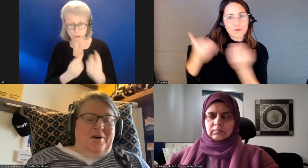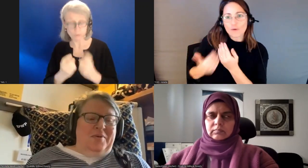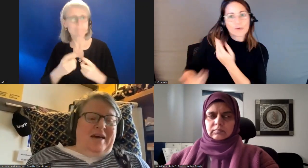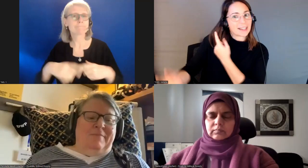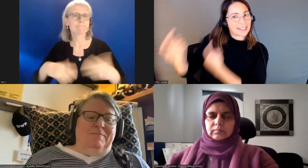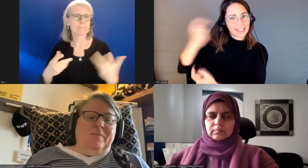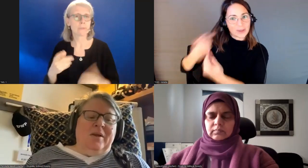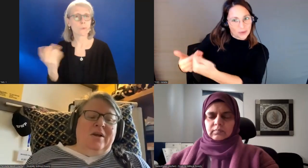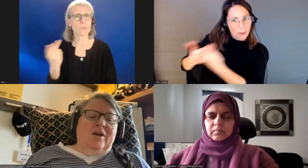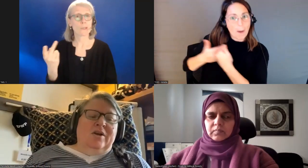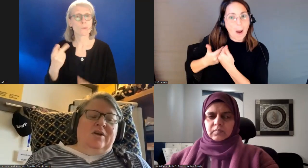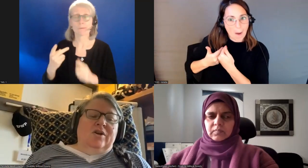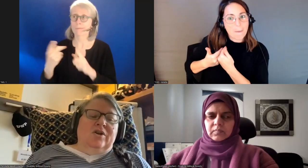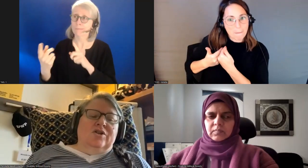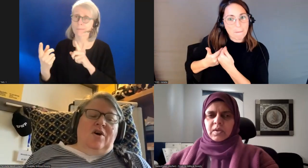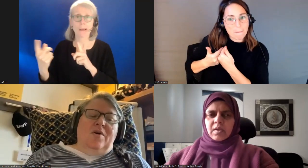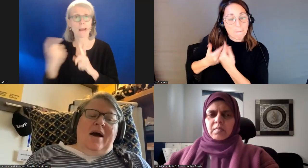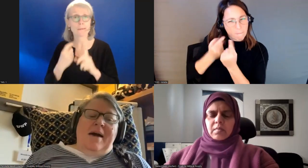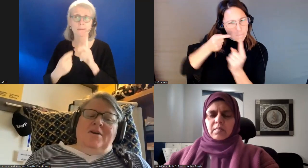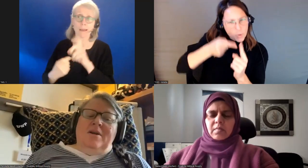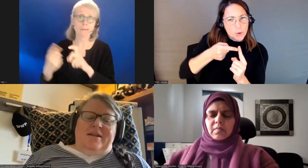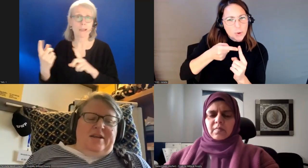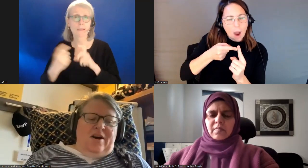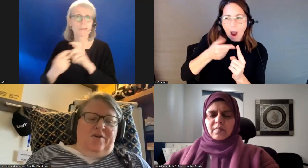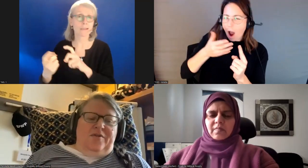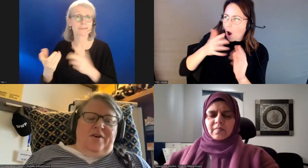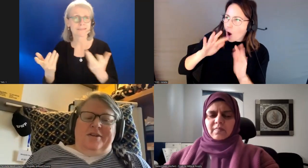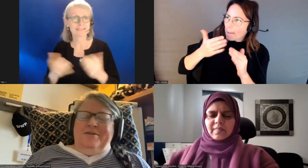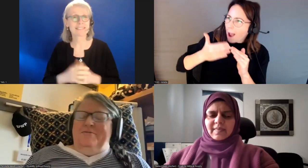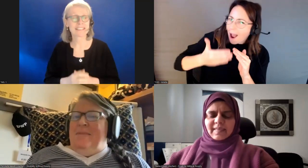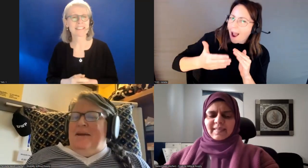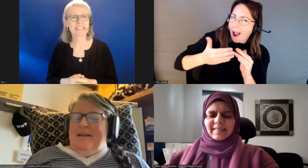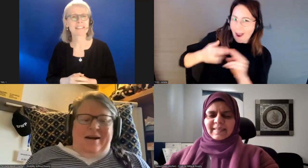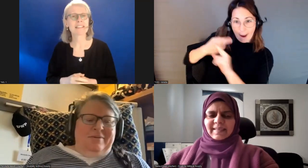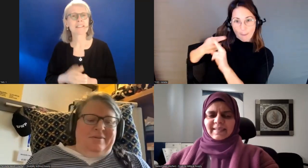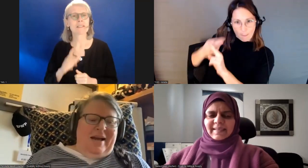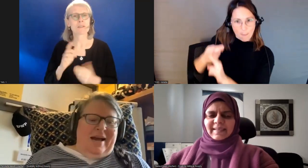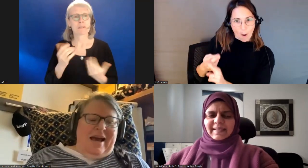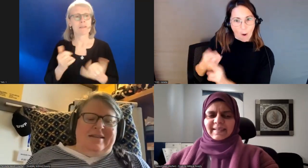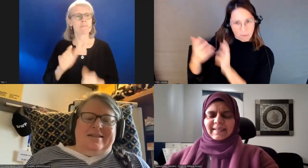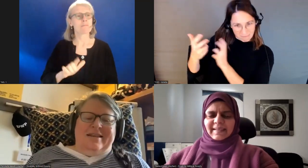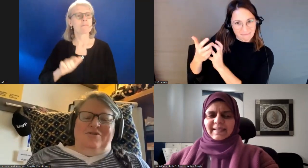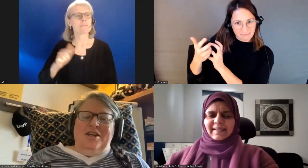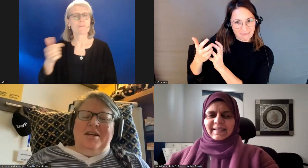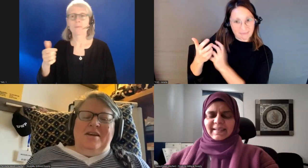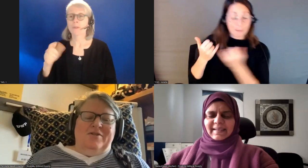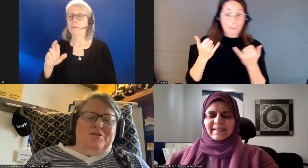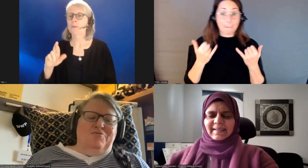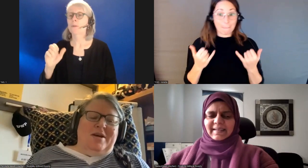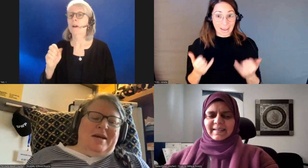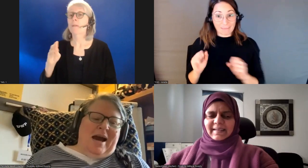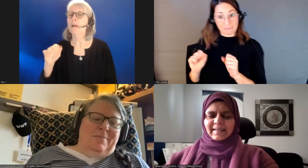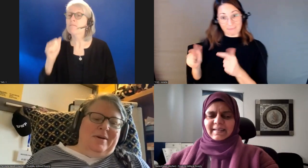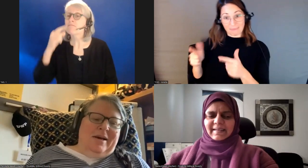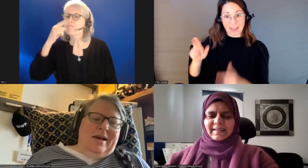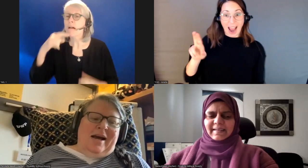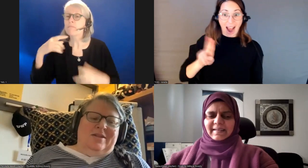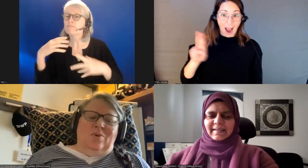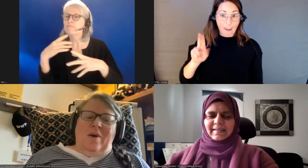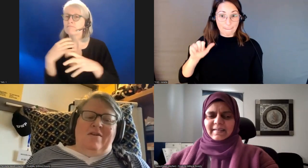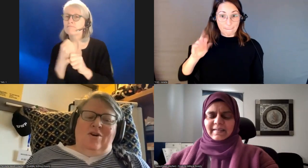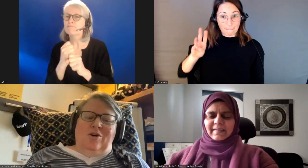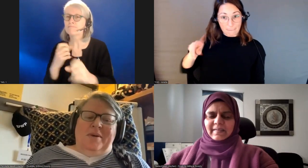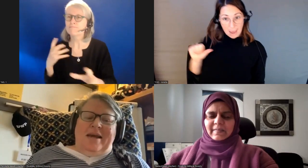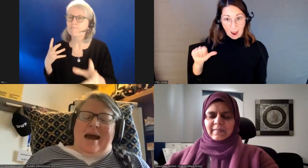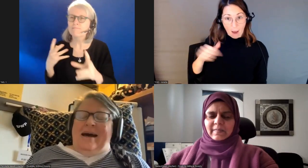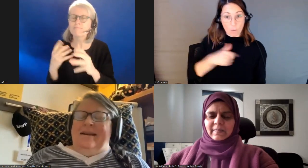going to go with that. So I'm going to pass it over to Rabia now and ask if she can give us a recap as